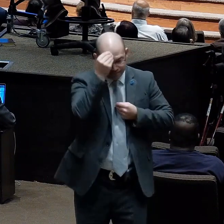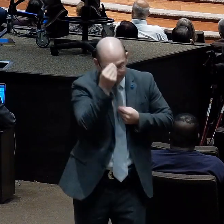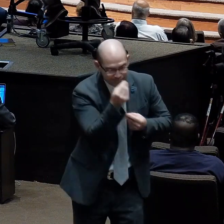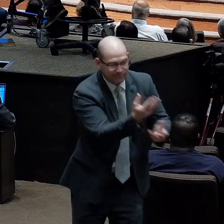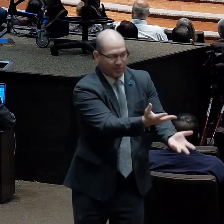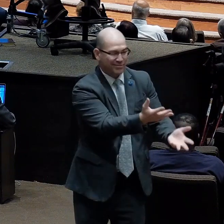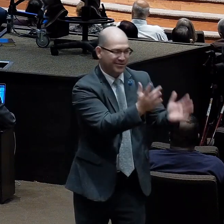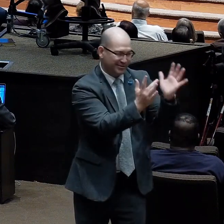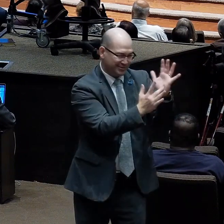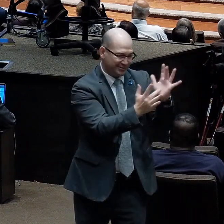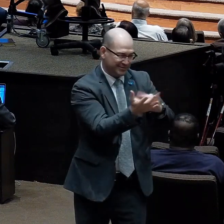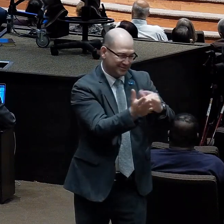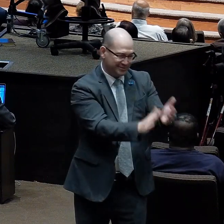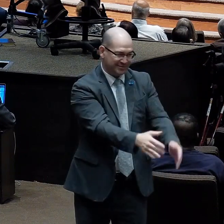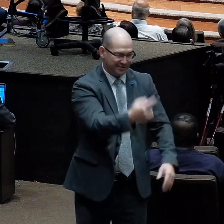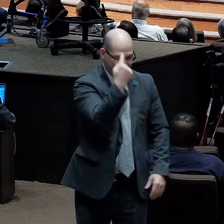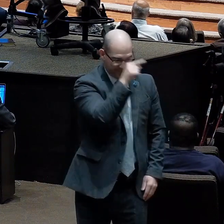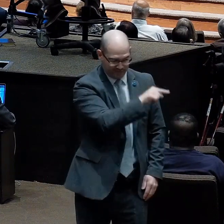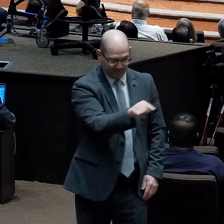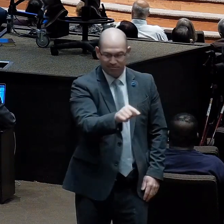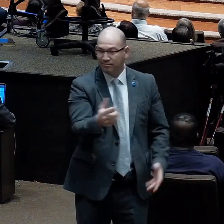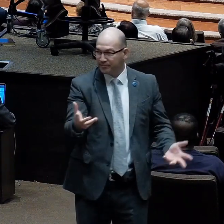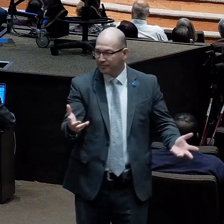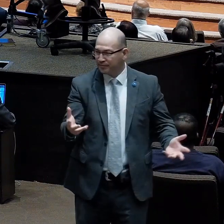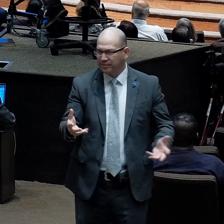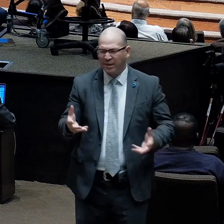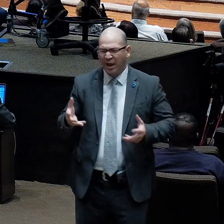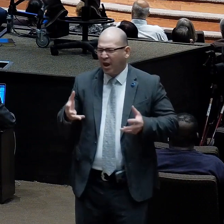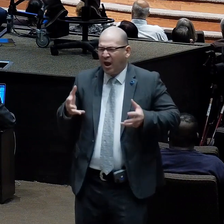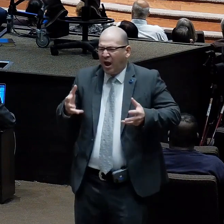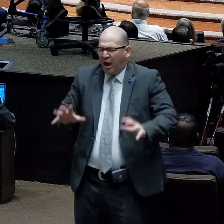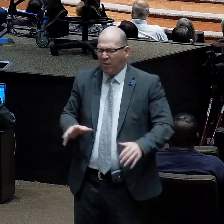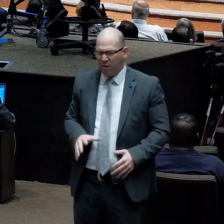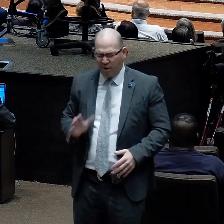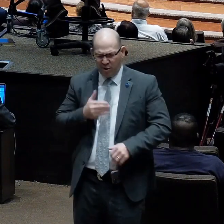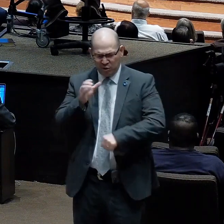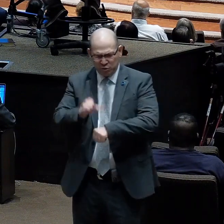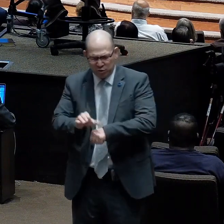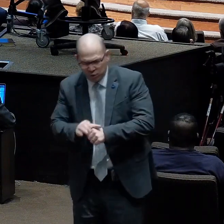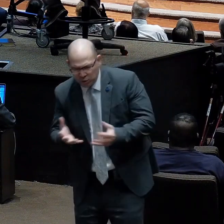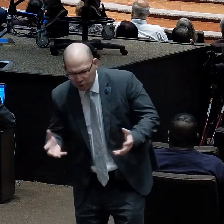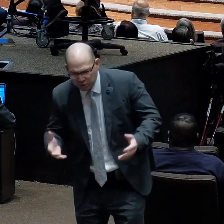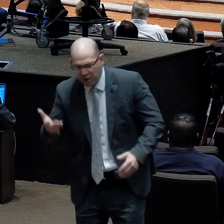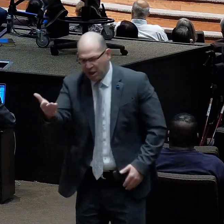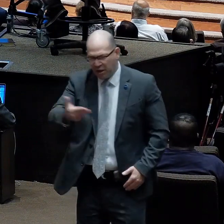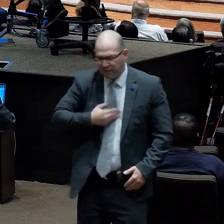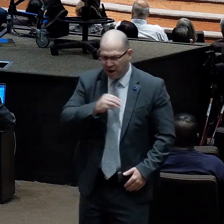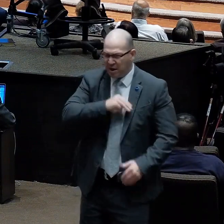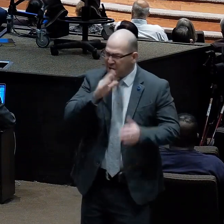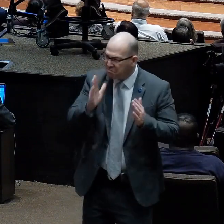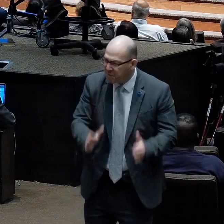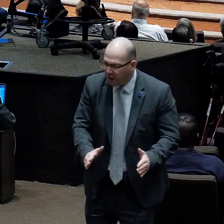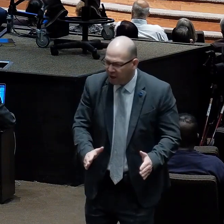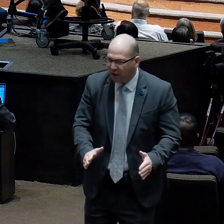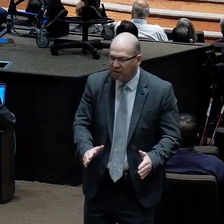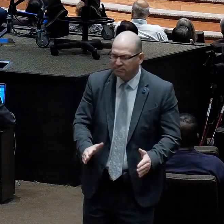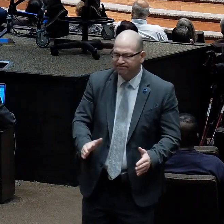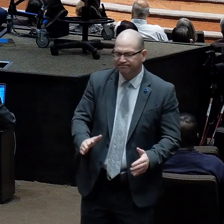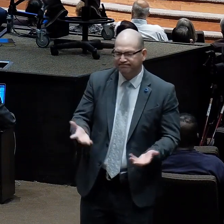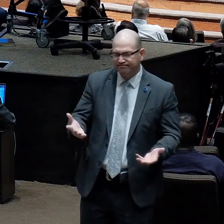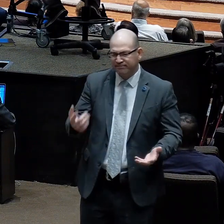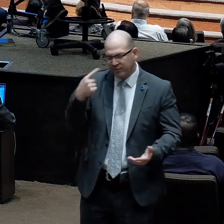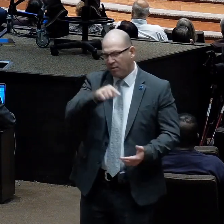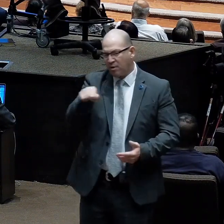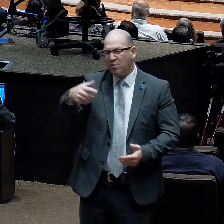them? I don't want to be that church that has the missionaries in because they go out and witness. I want to be that